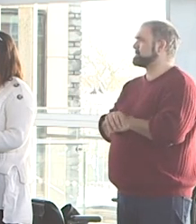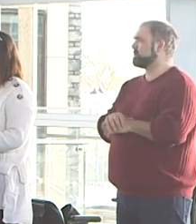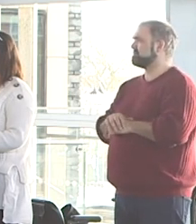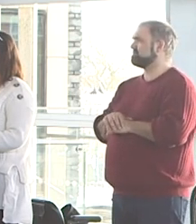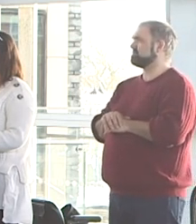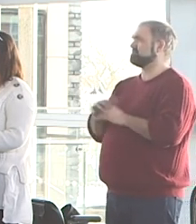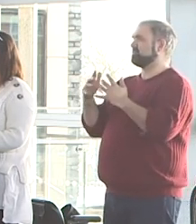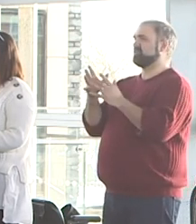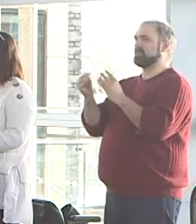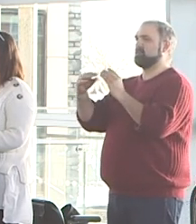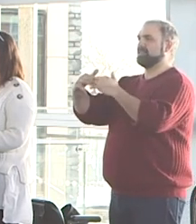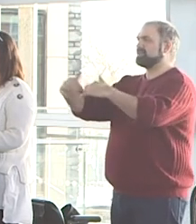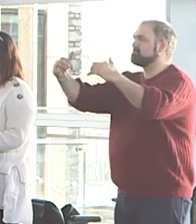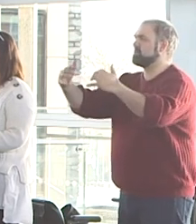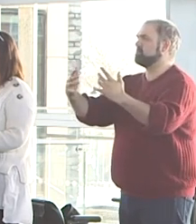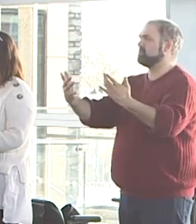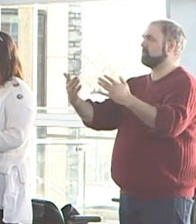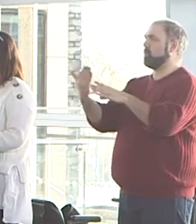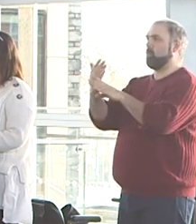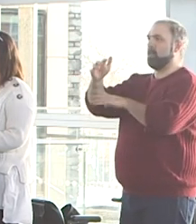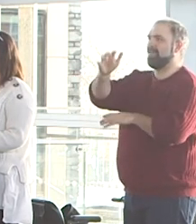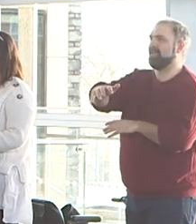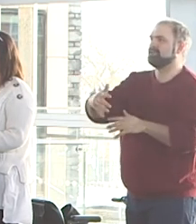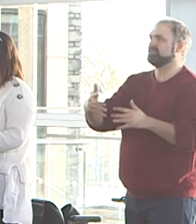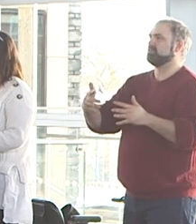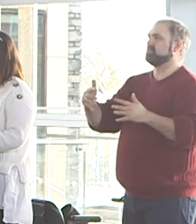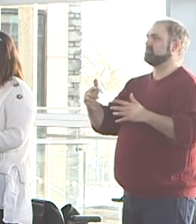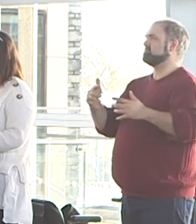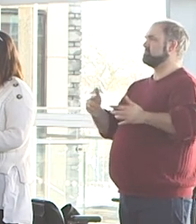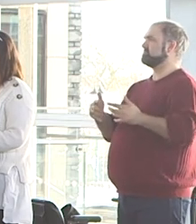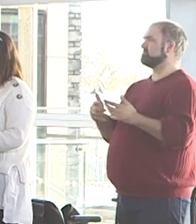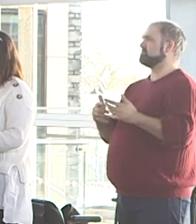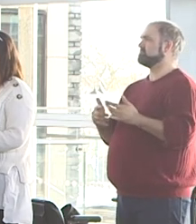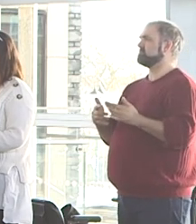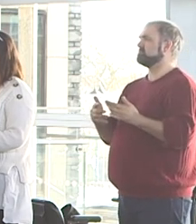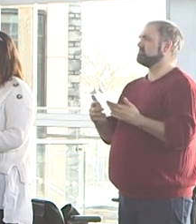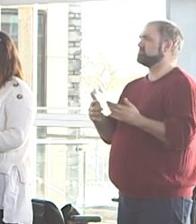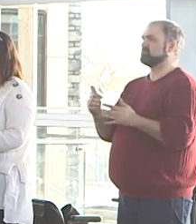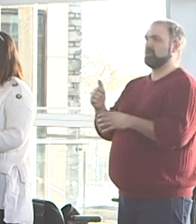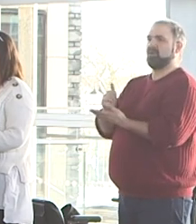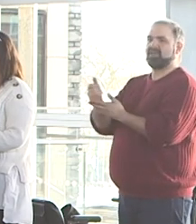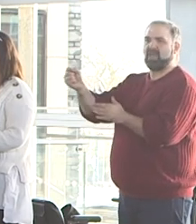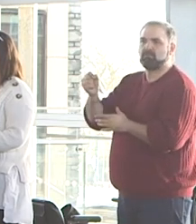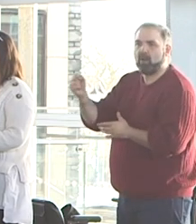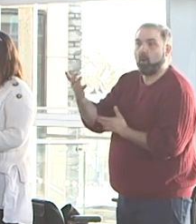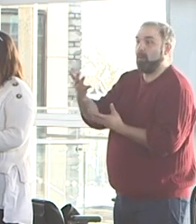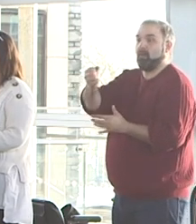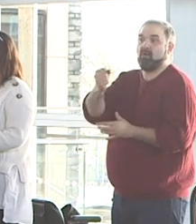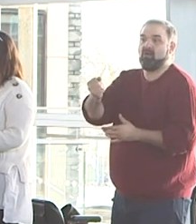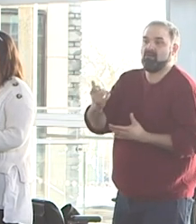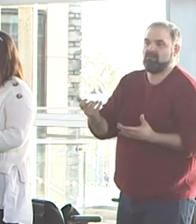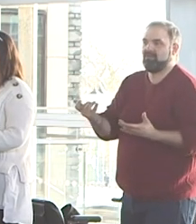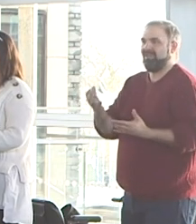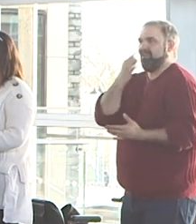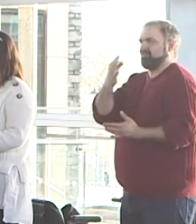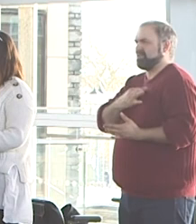for example, the assembly, or like your workplace, or your, like, I don't know, a gay bar or a bar, and ask yourself,